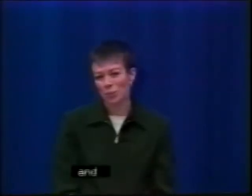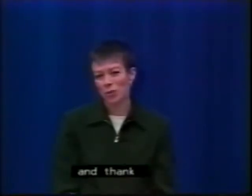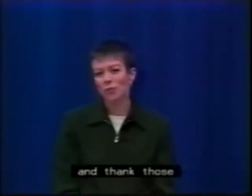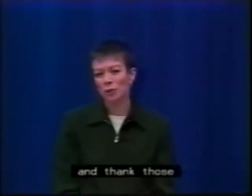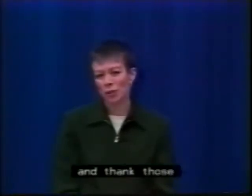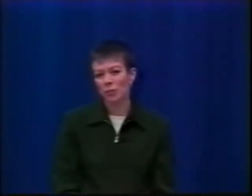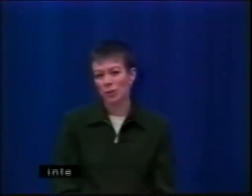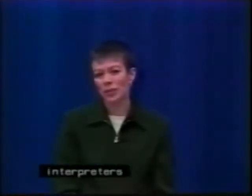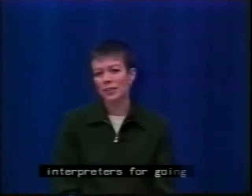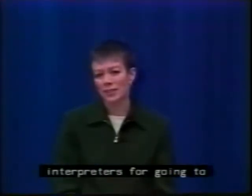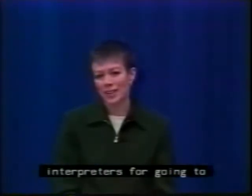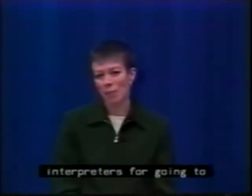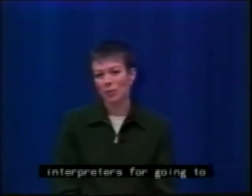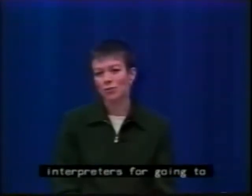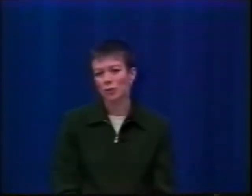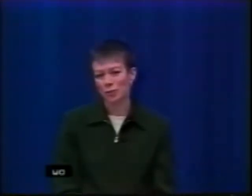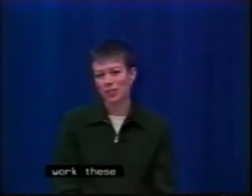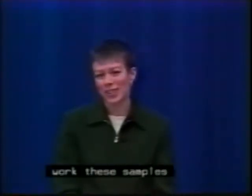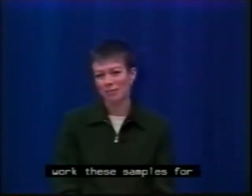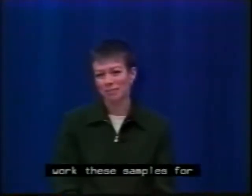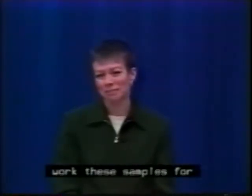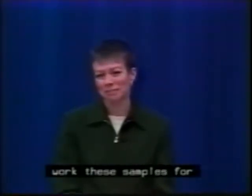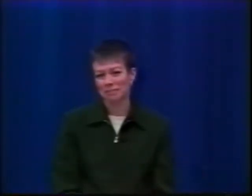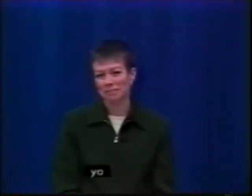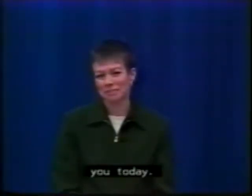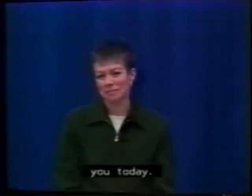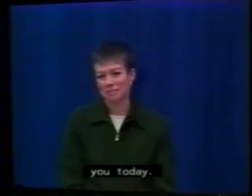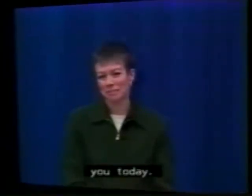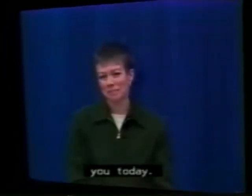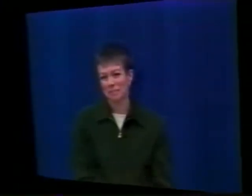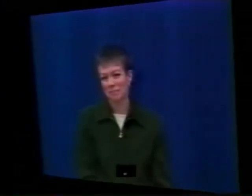interpreters who are going to work these samples for you today.